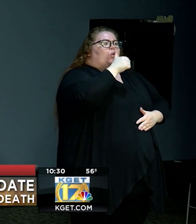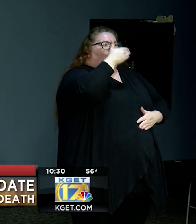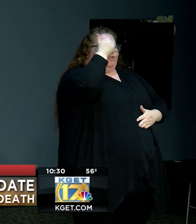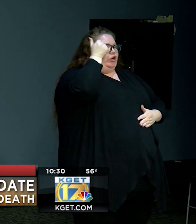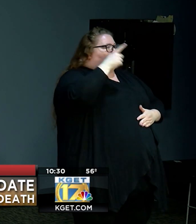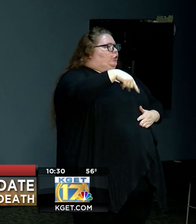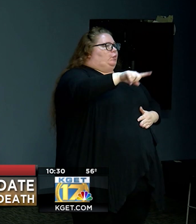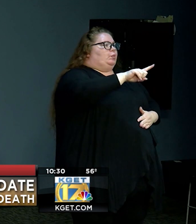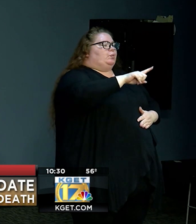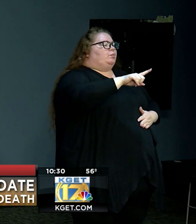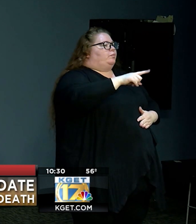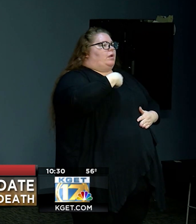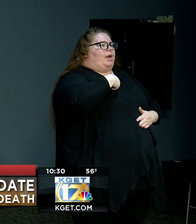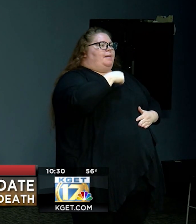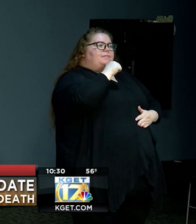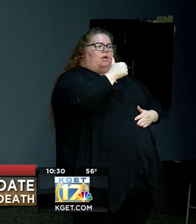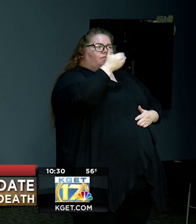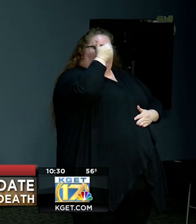not forgetting you.